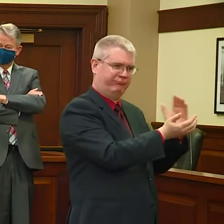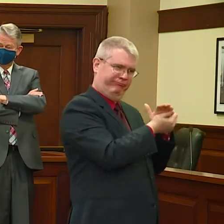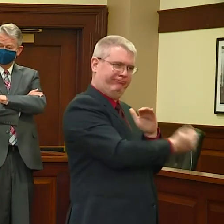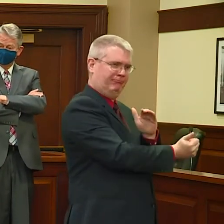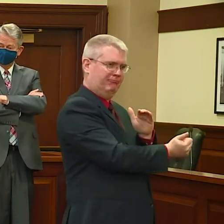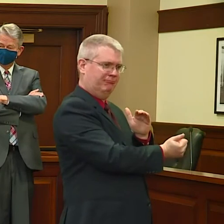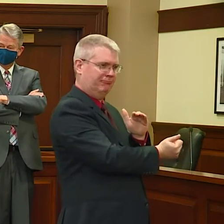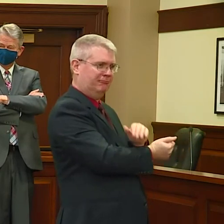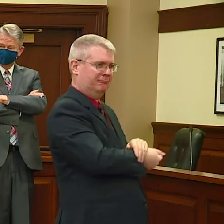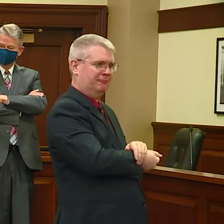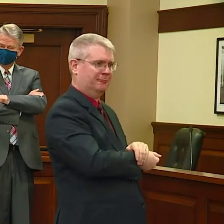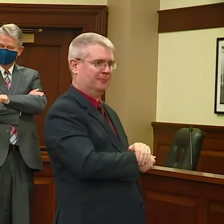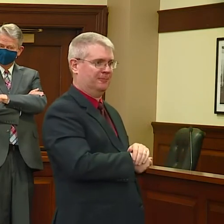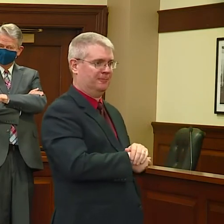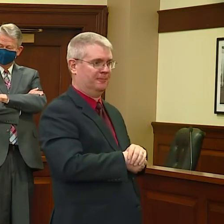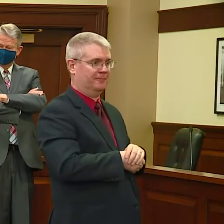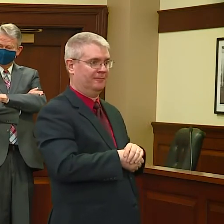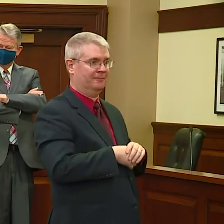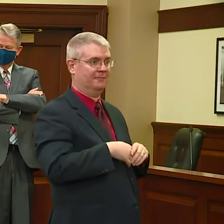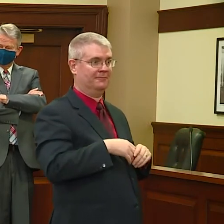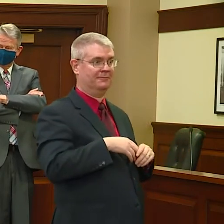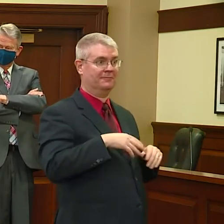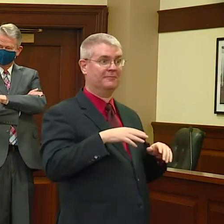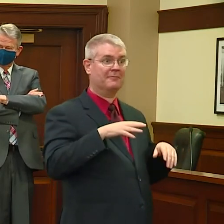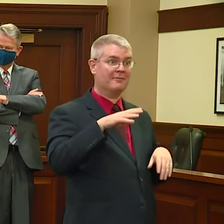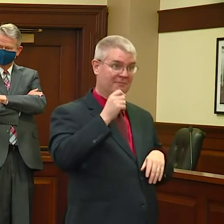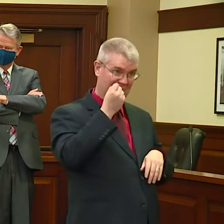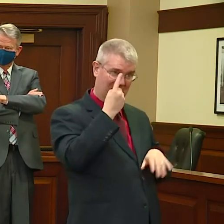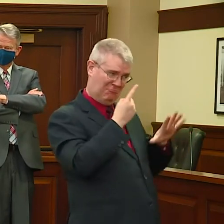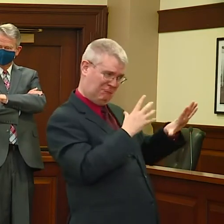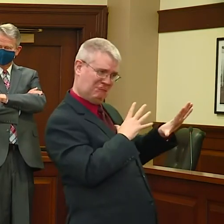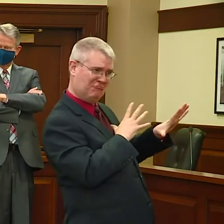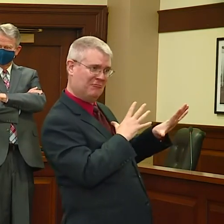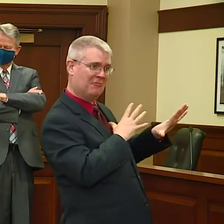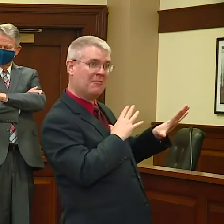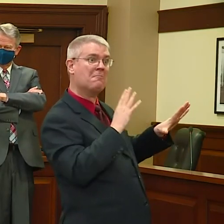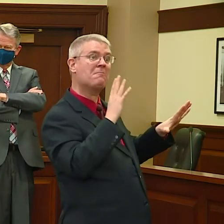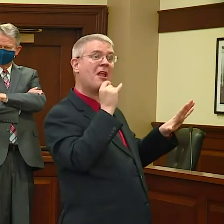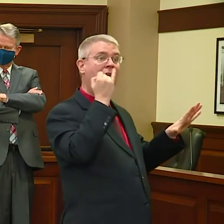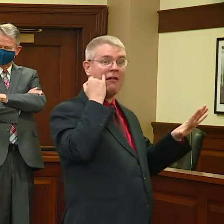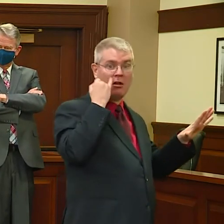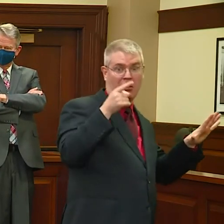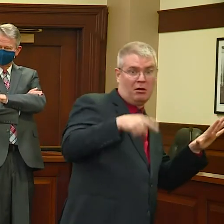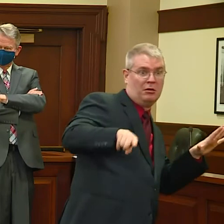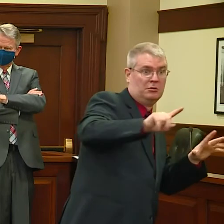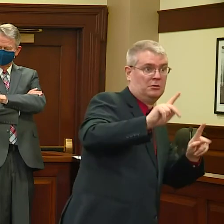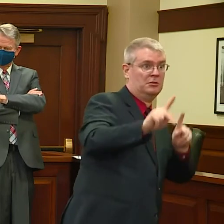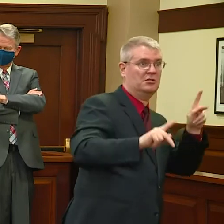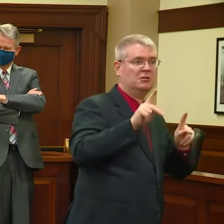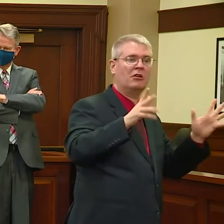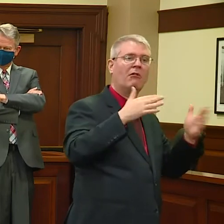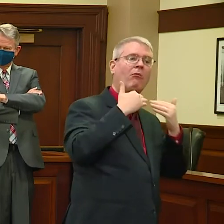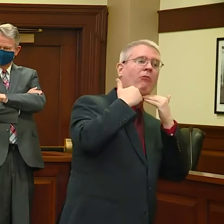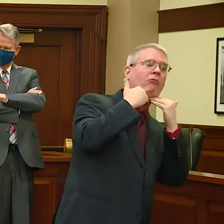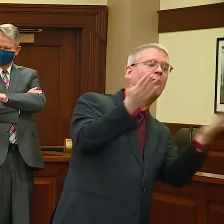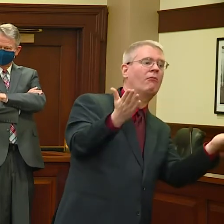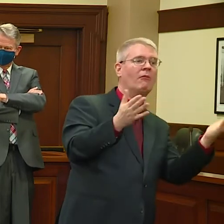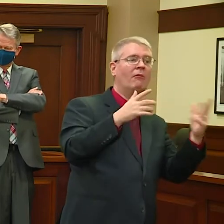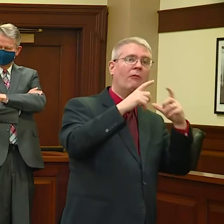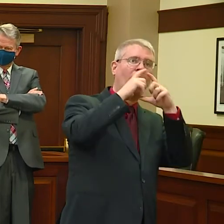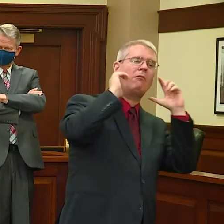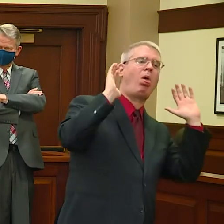communities, especially as we approach the traditional flu season. In Bannock County, we're tracking